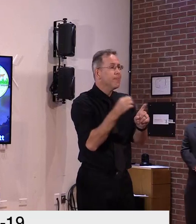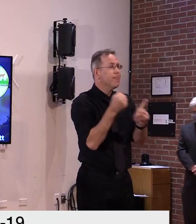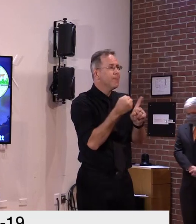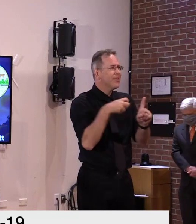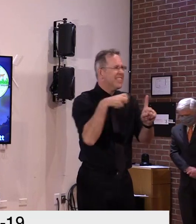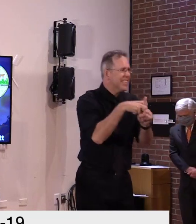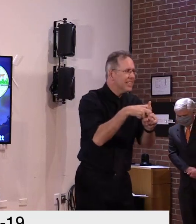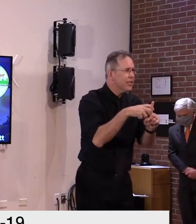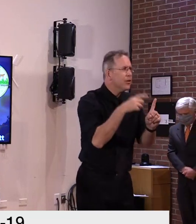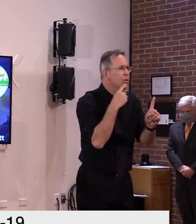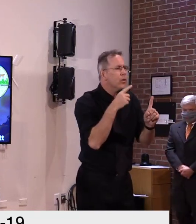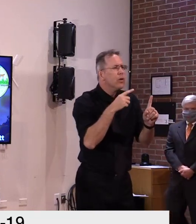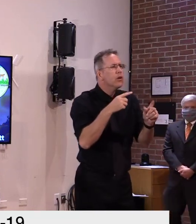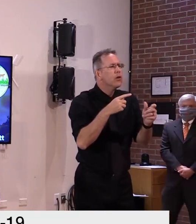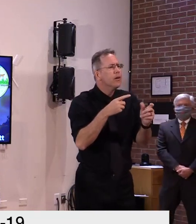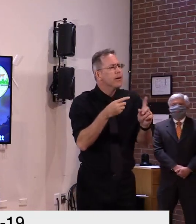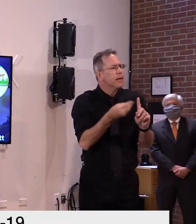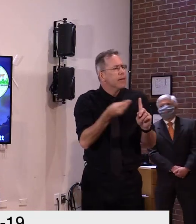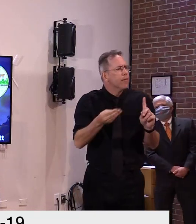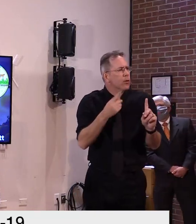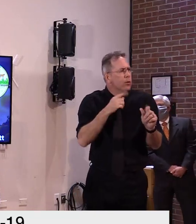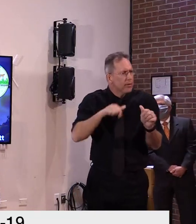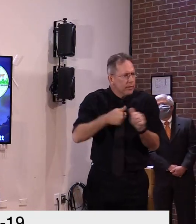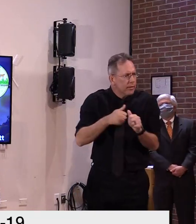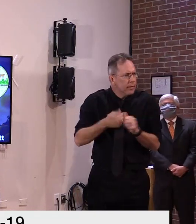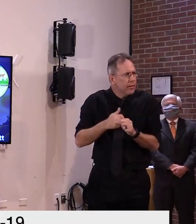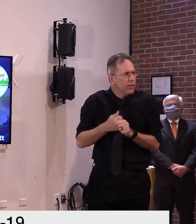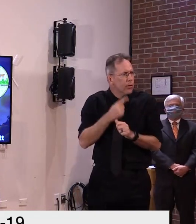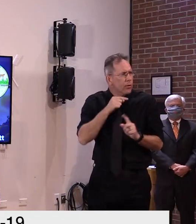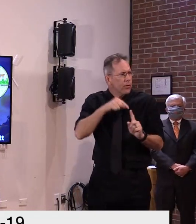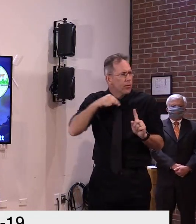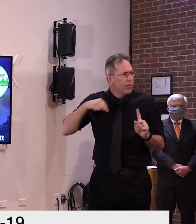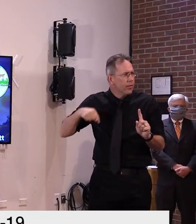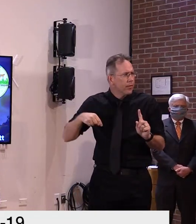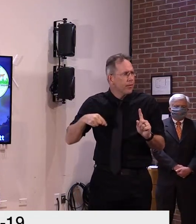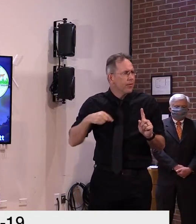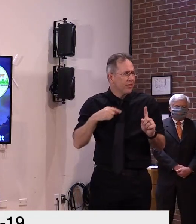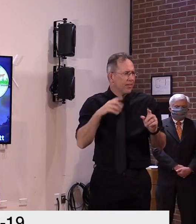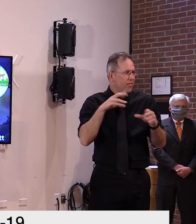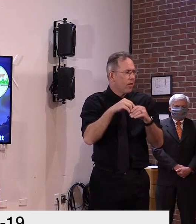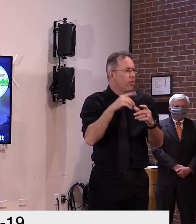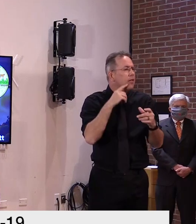death, that we consider it and include it in the statistics.